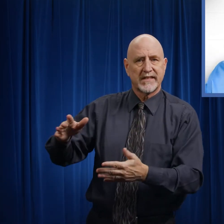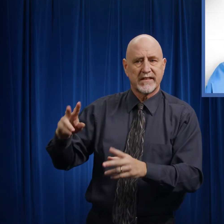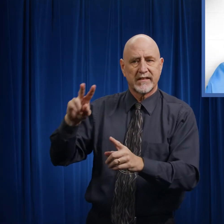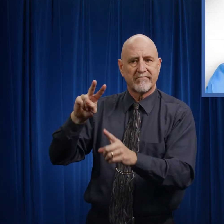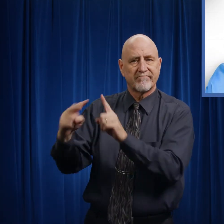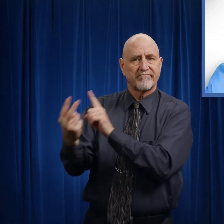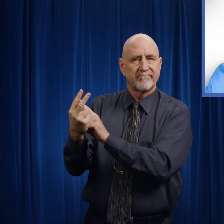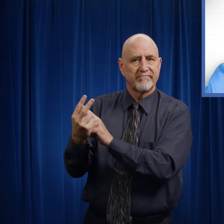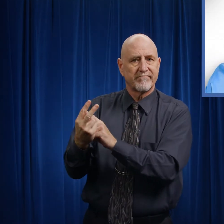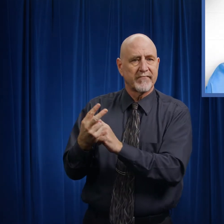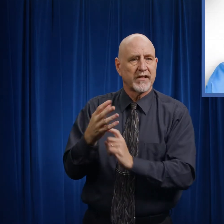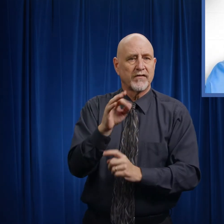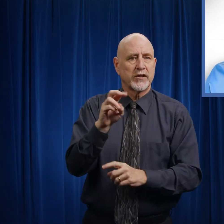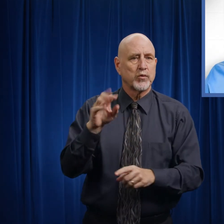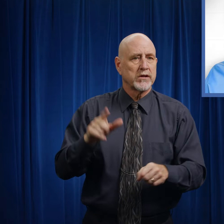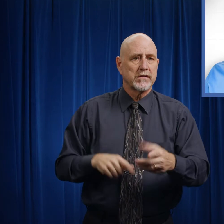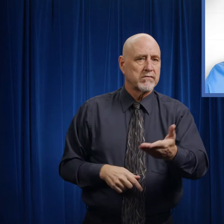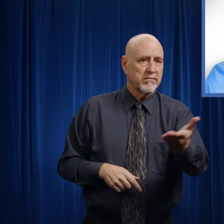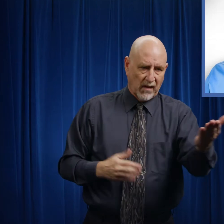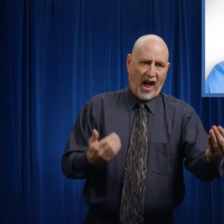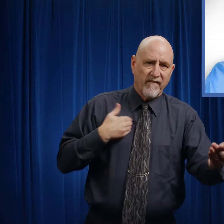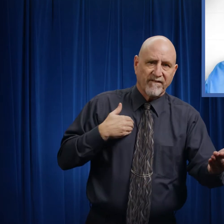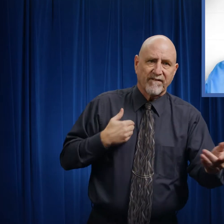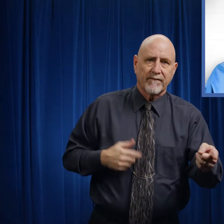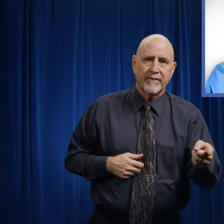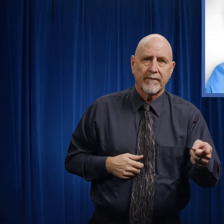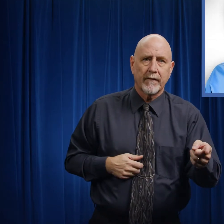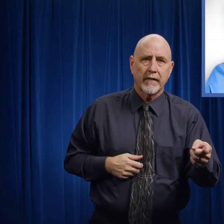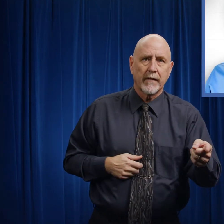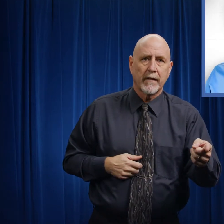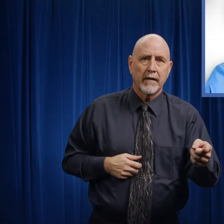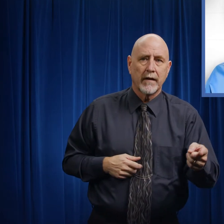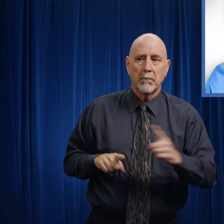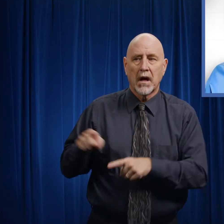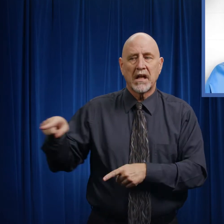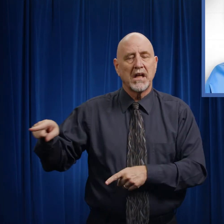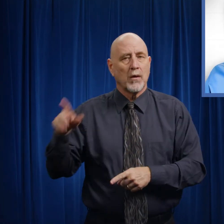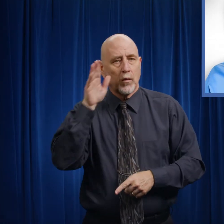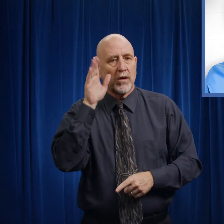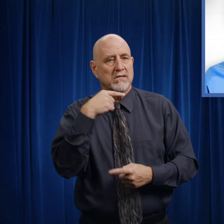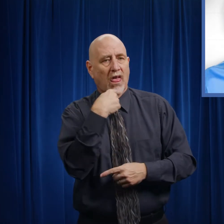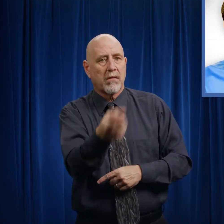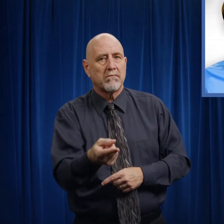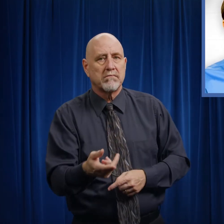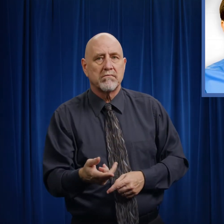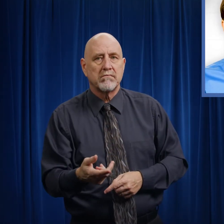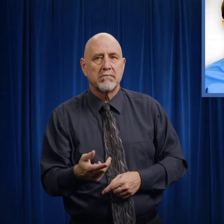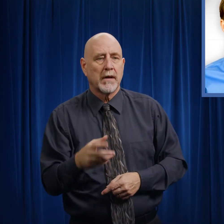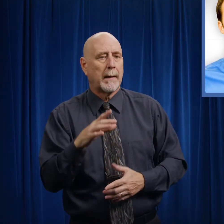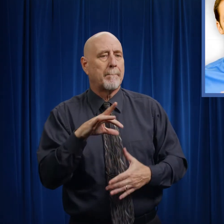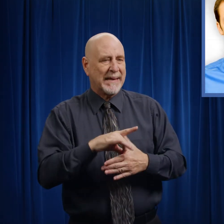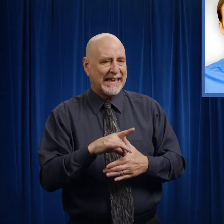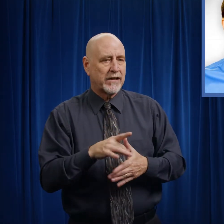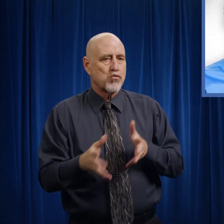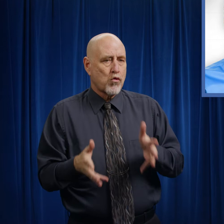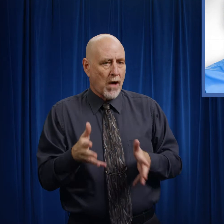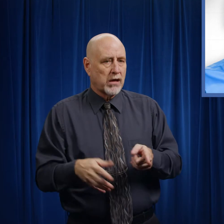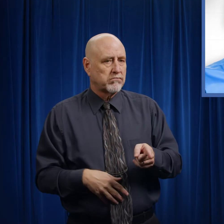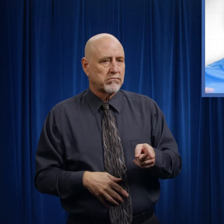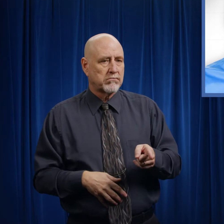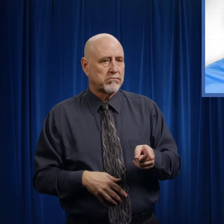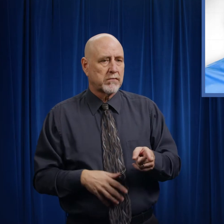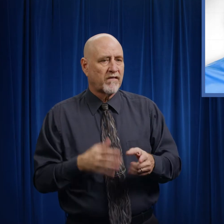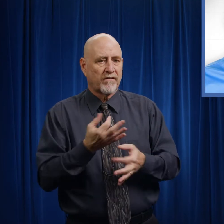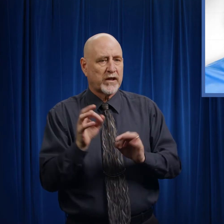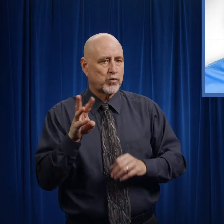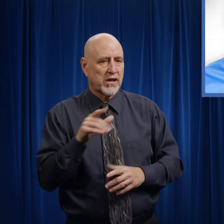the conclusion that they have free will to decide what to do. And yet he is then going to tell them that they are meat robots